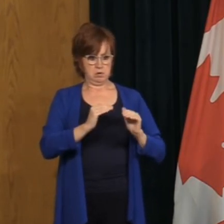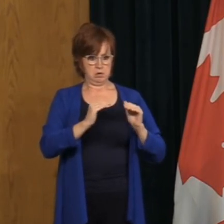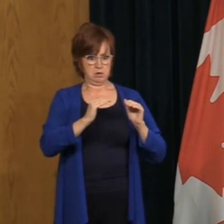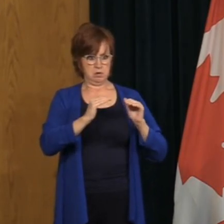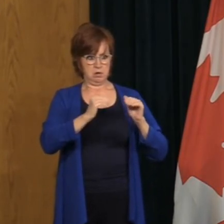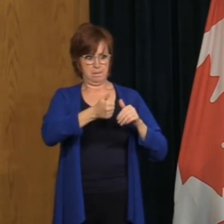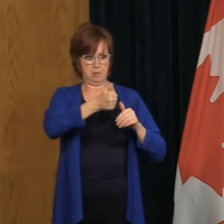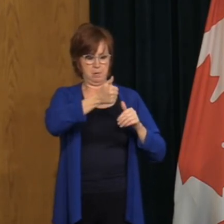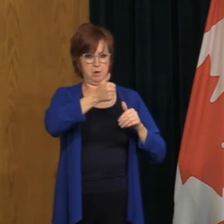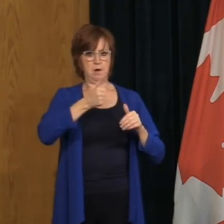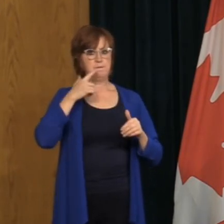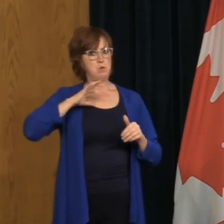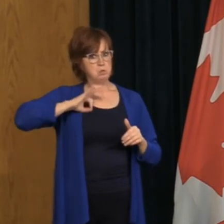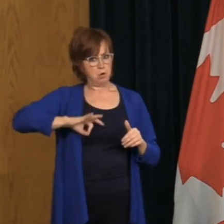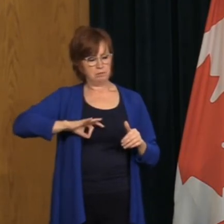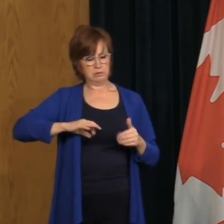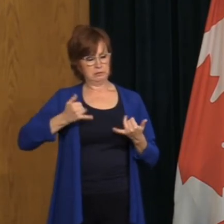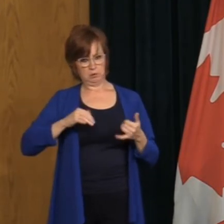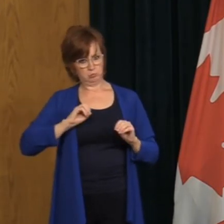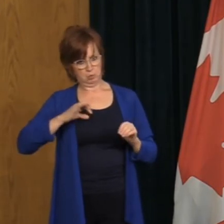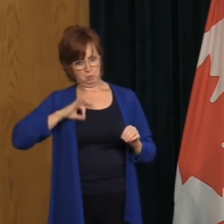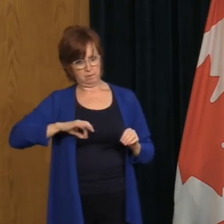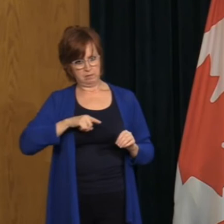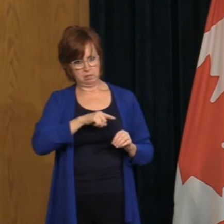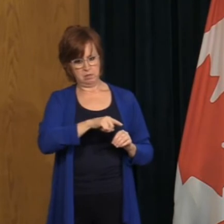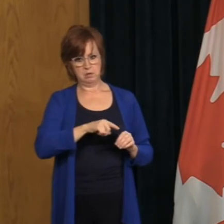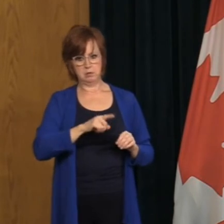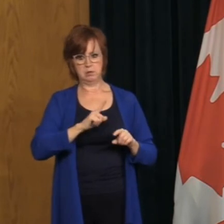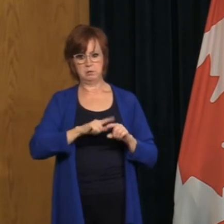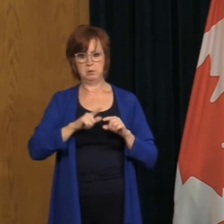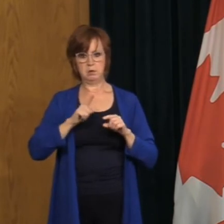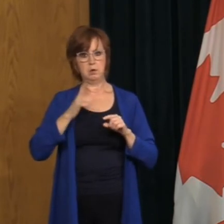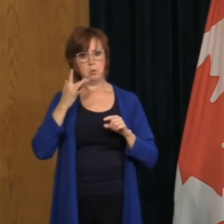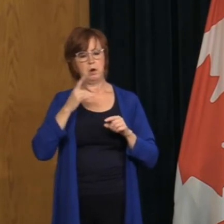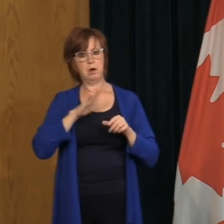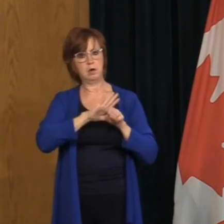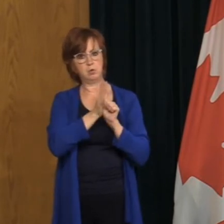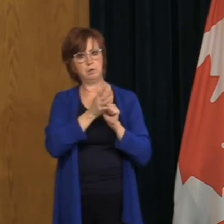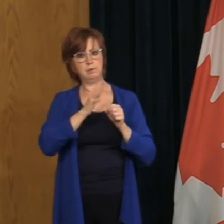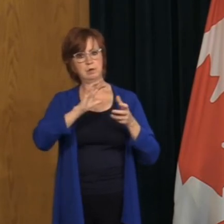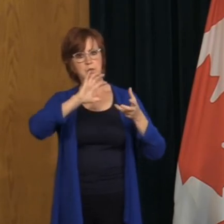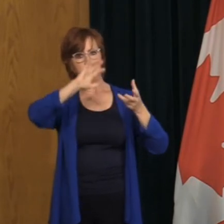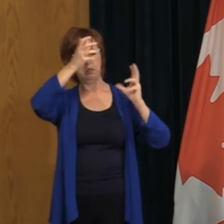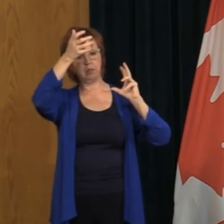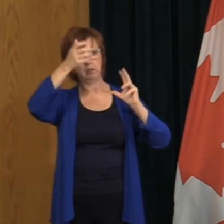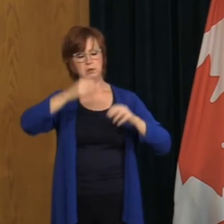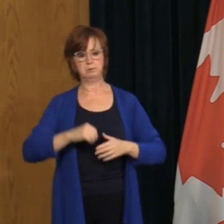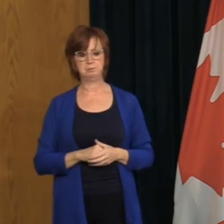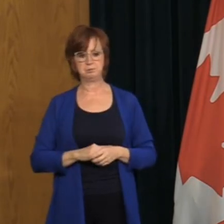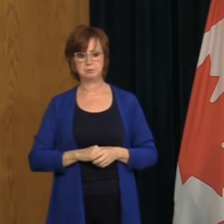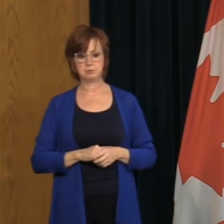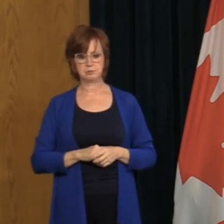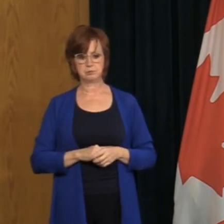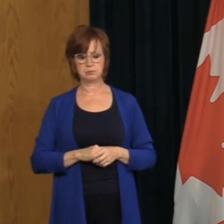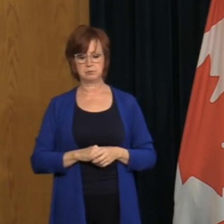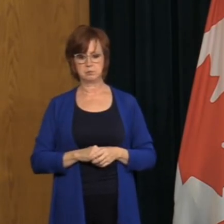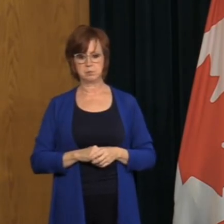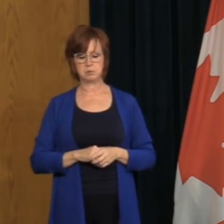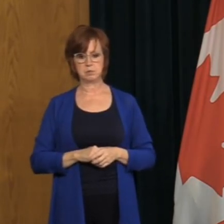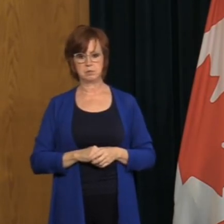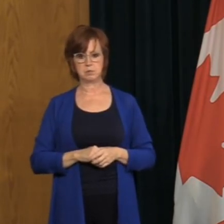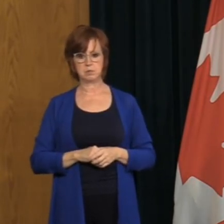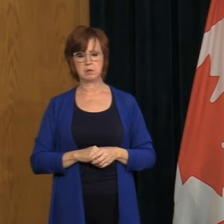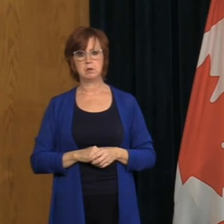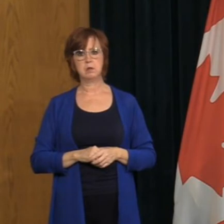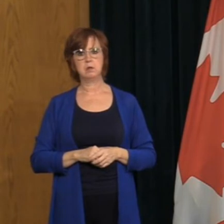post the COVID pricing challenge that they have had. In saying that, the abandoned well program that the federal